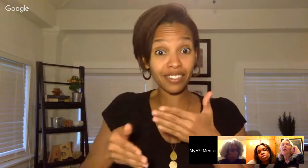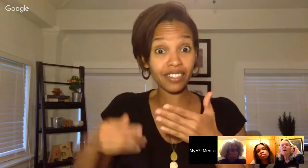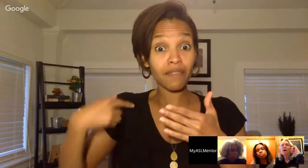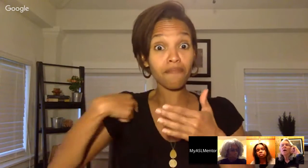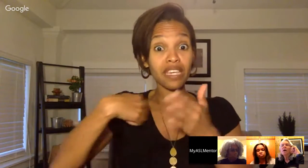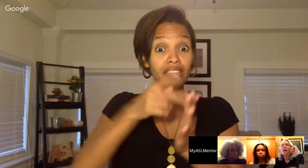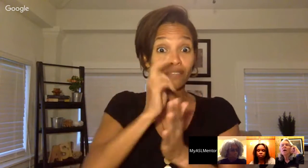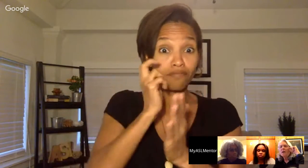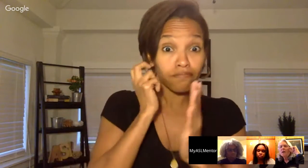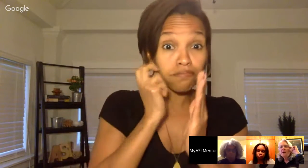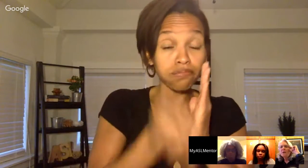weekend, me.